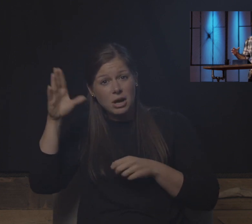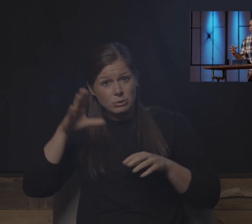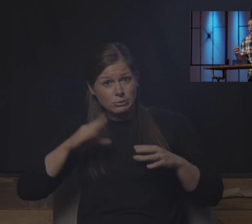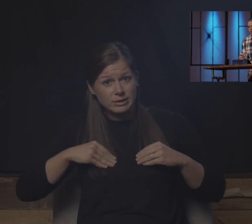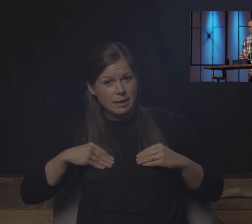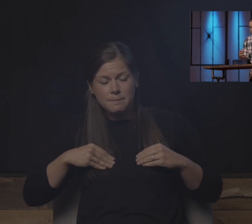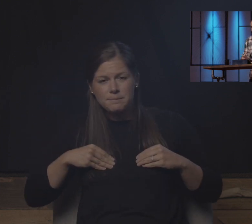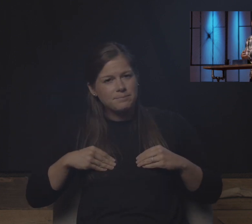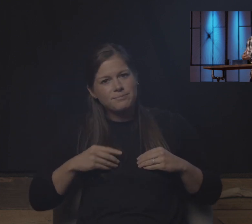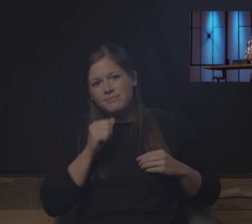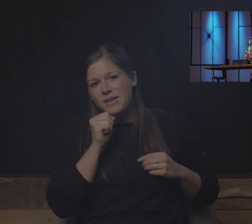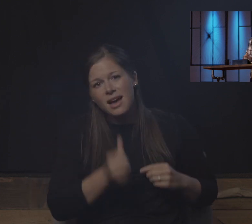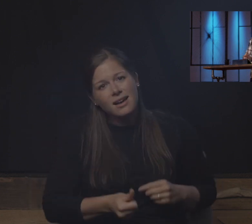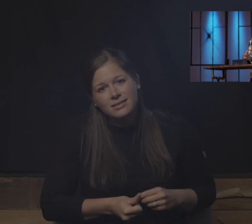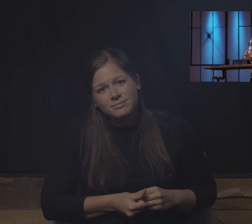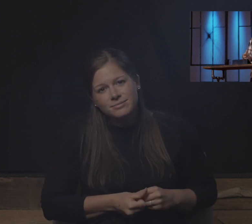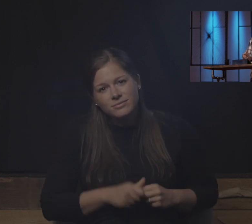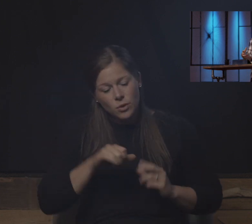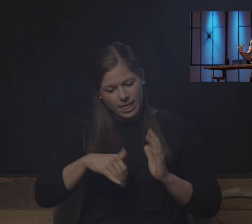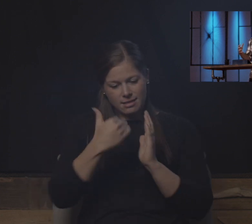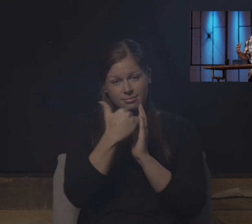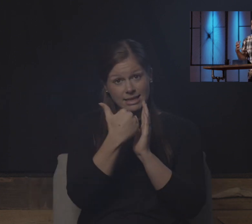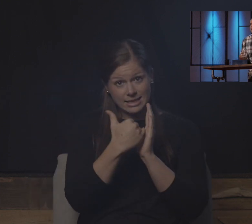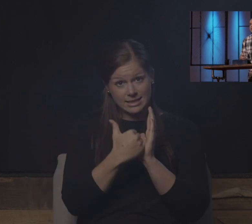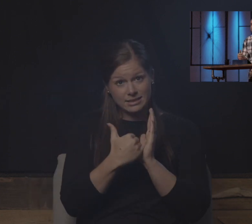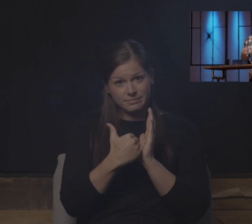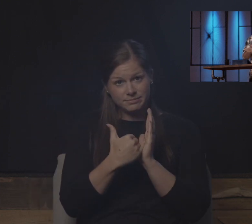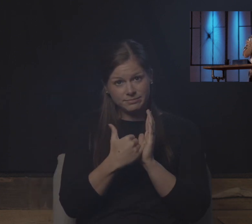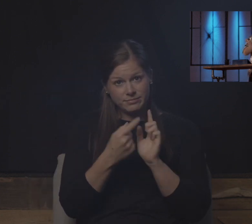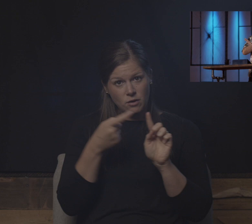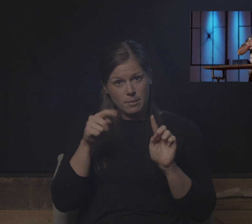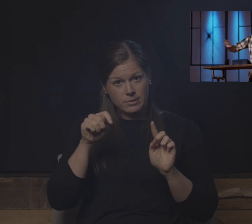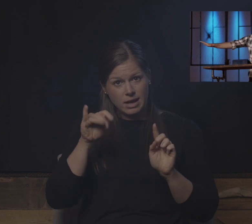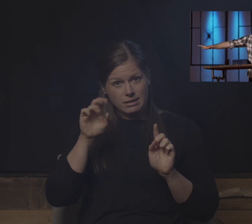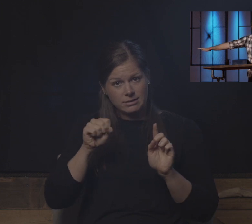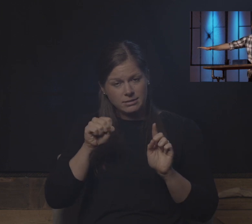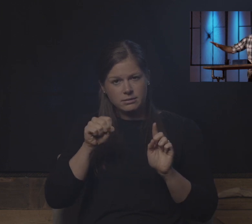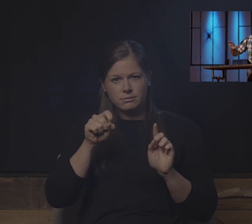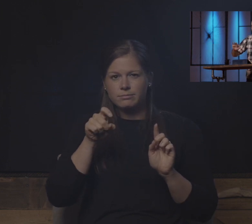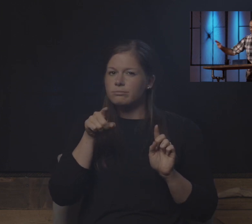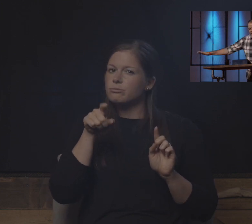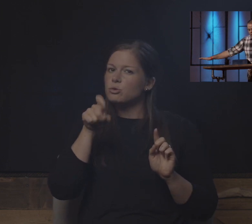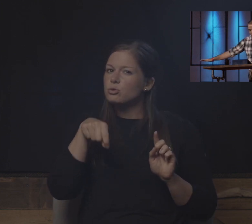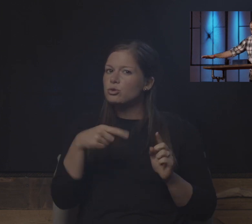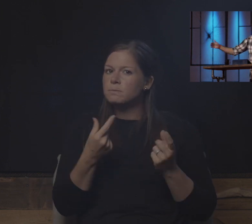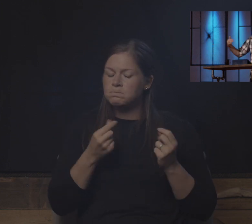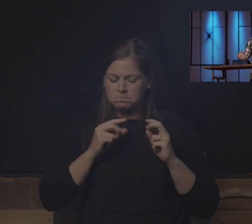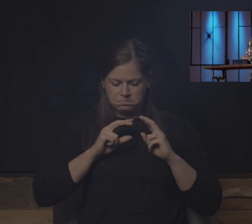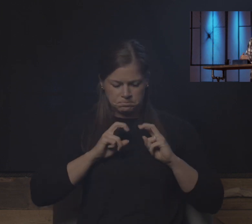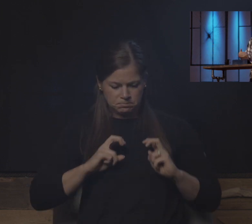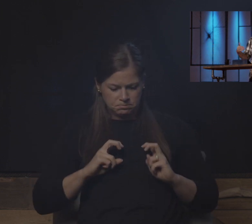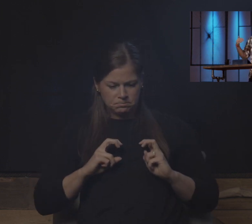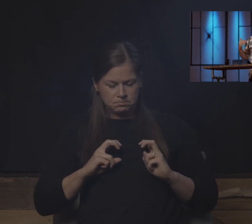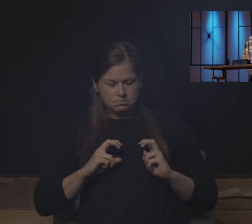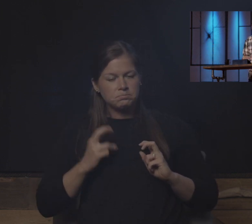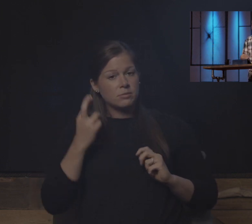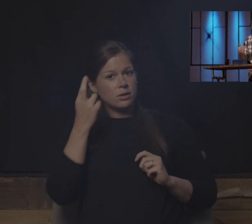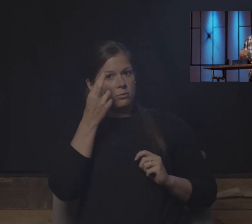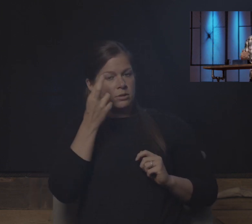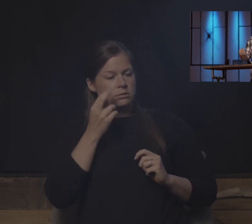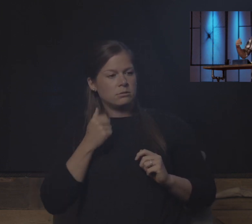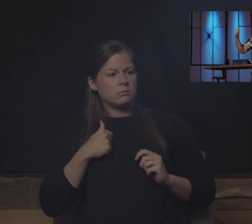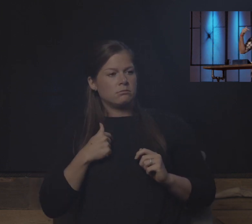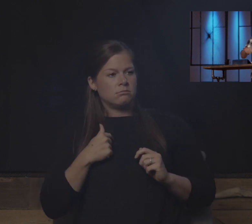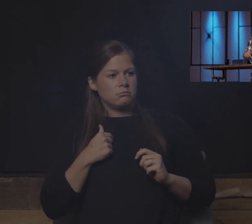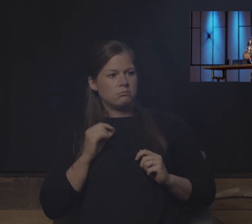You must own that list and own the fact that you have no hope at all of making yourself acceptable